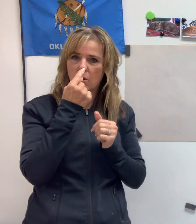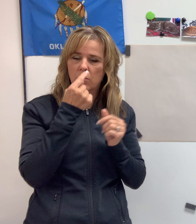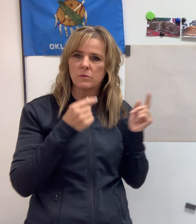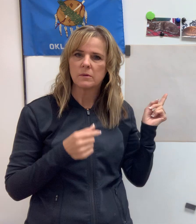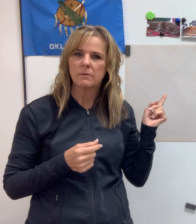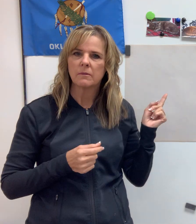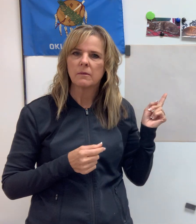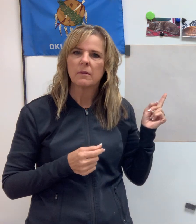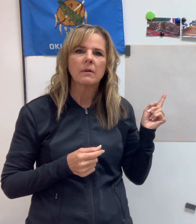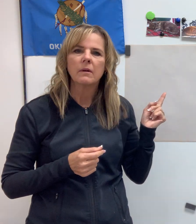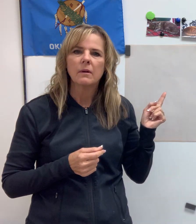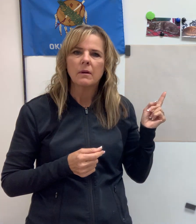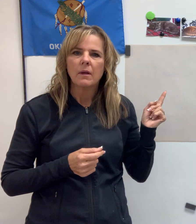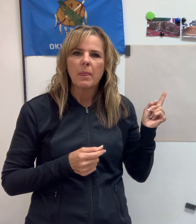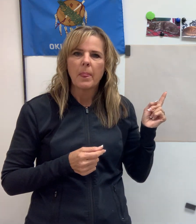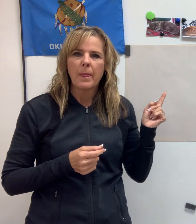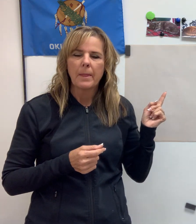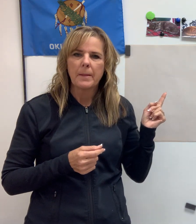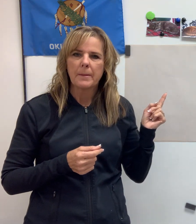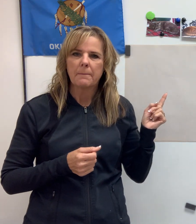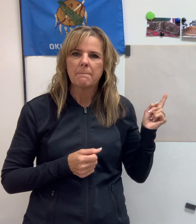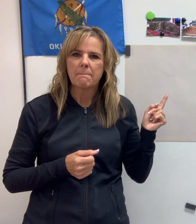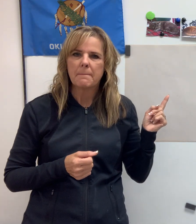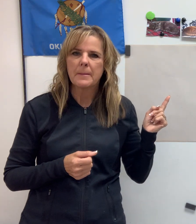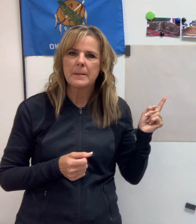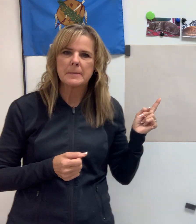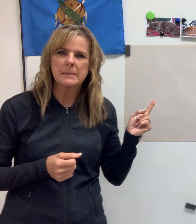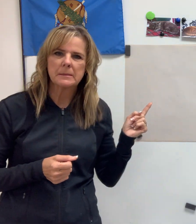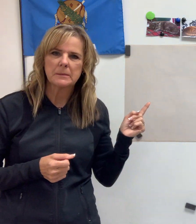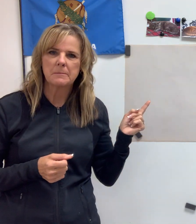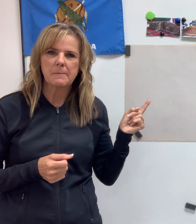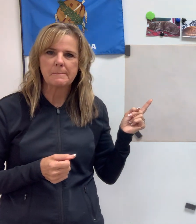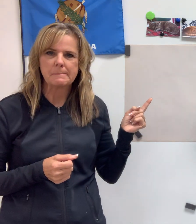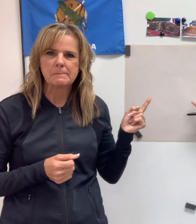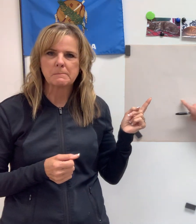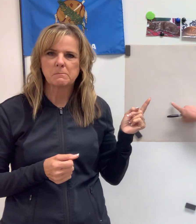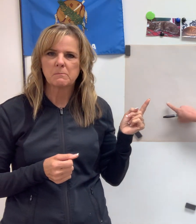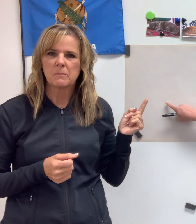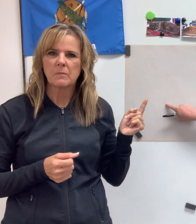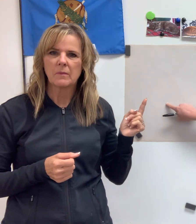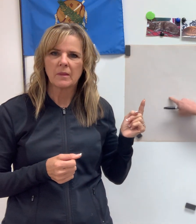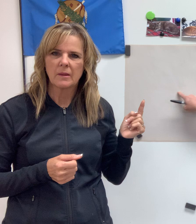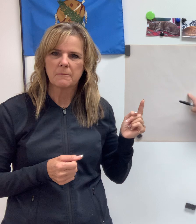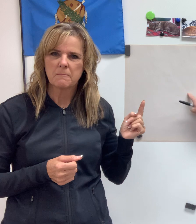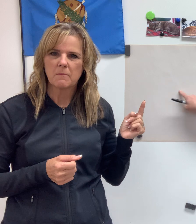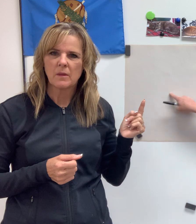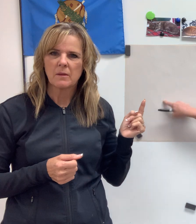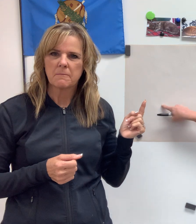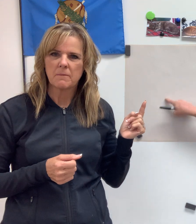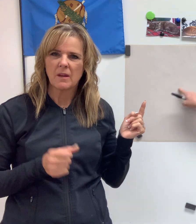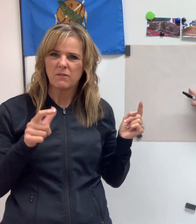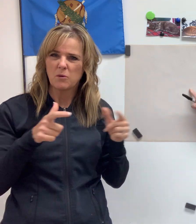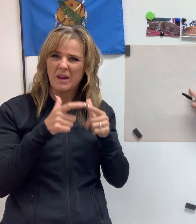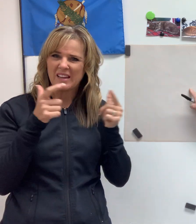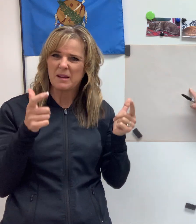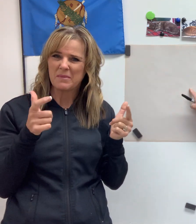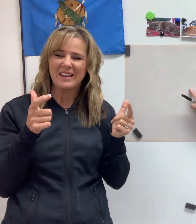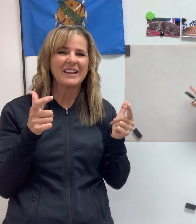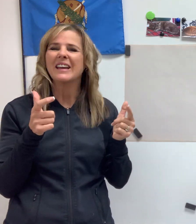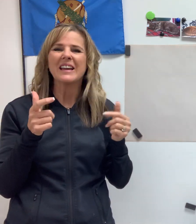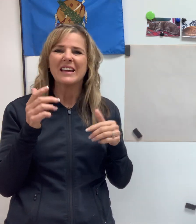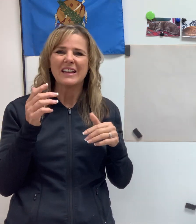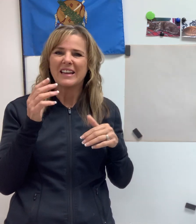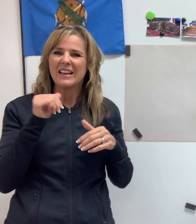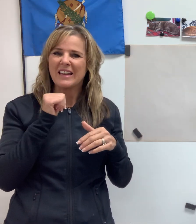nose. And I'm just going to make this little curve line for my kitty cat's nose. Now, of course, if you make a curve line this big, he might